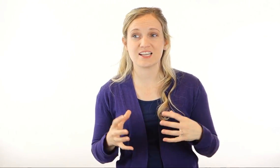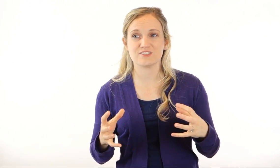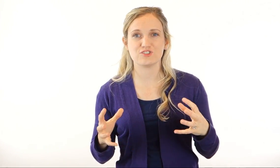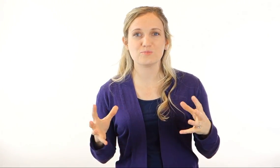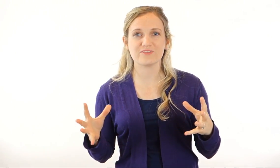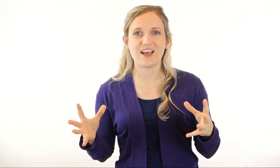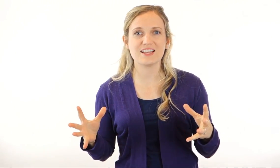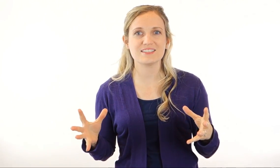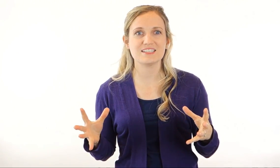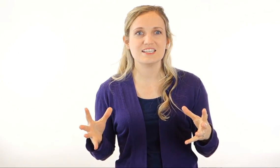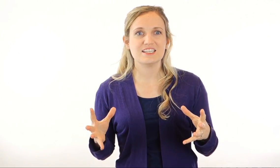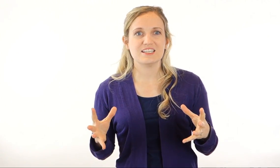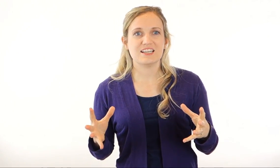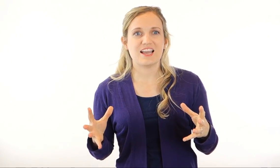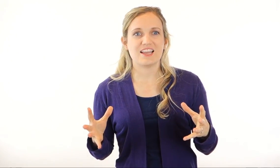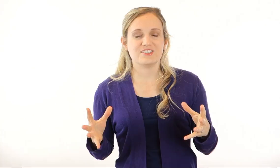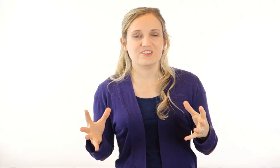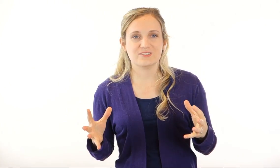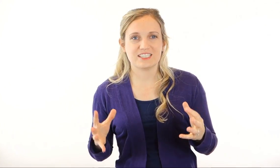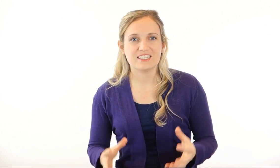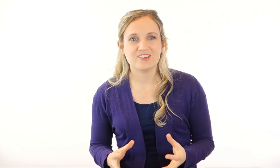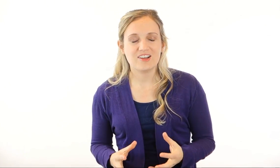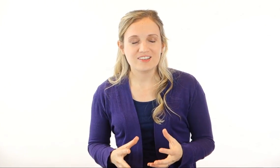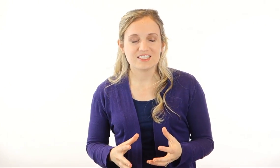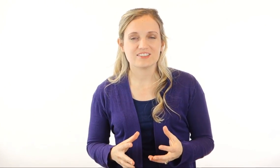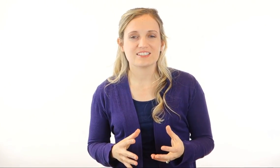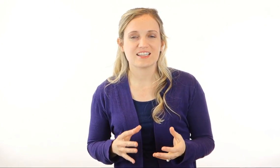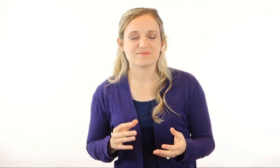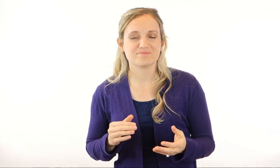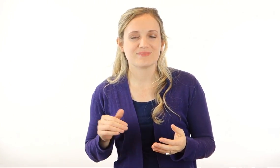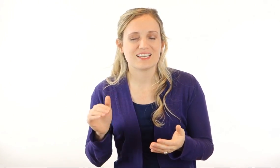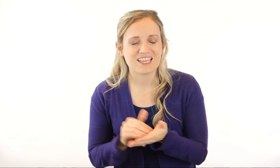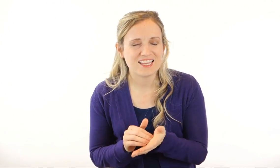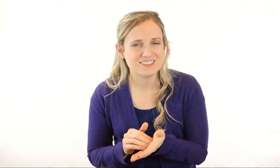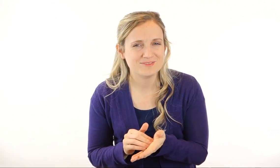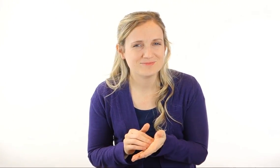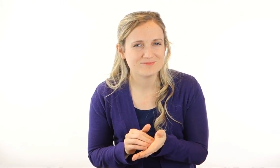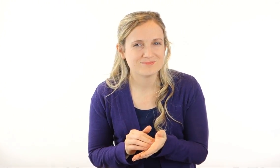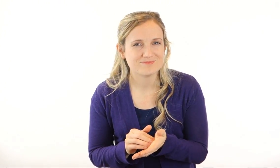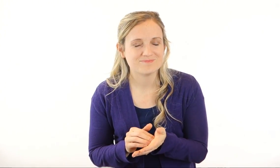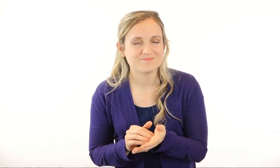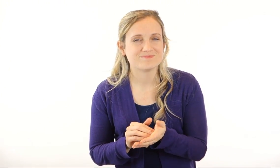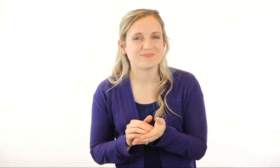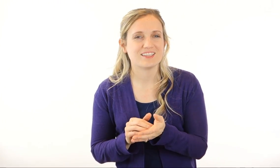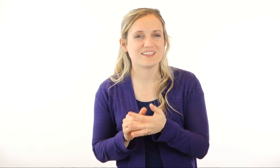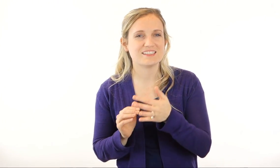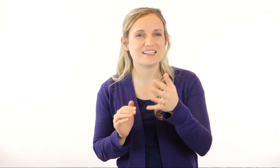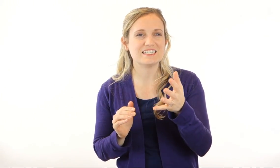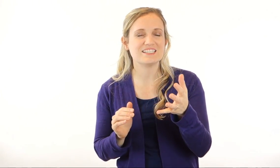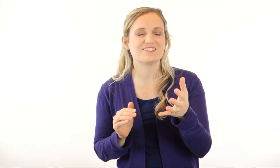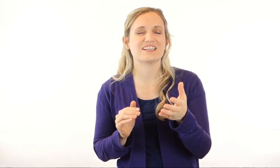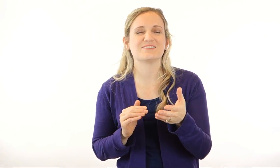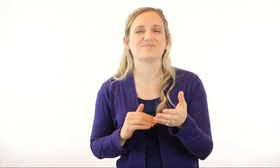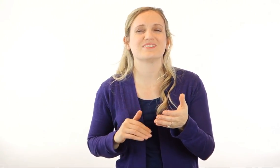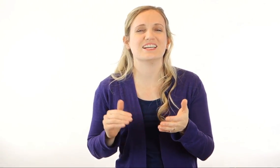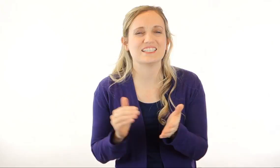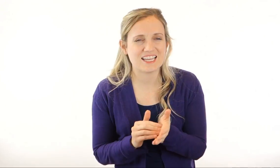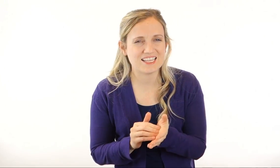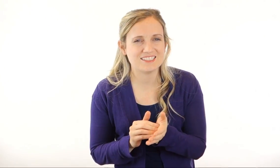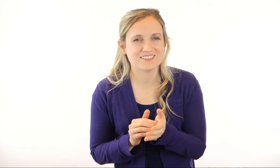sign super fast and you don't get it all and you're just like, again. And then they sign it and you're like, again,